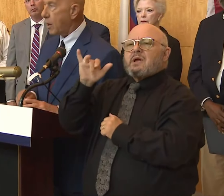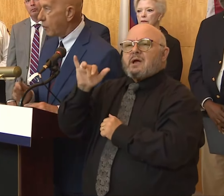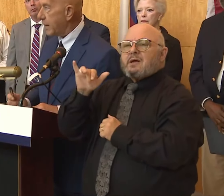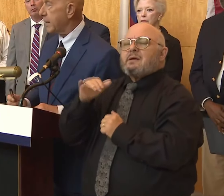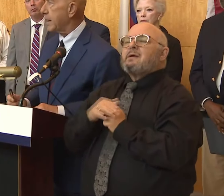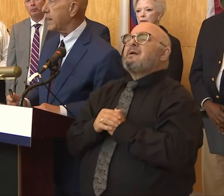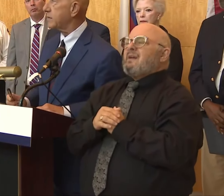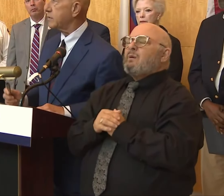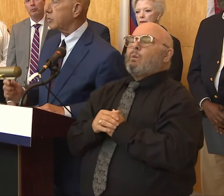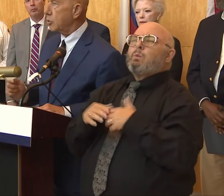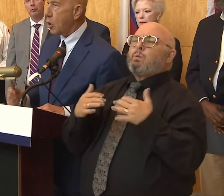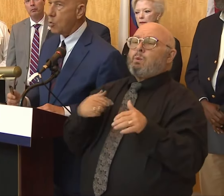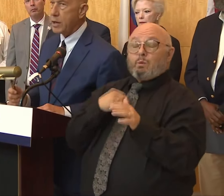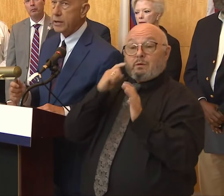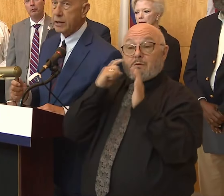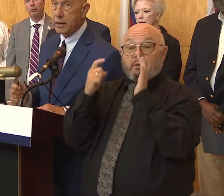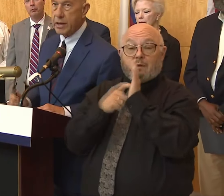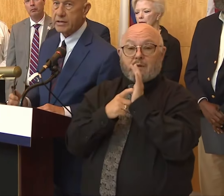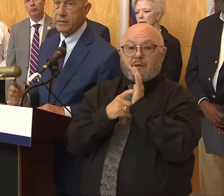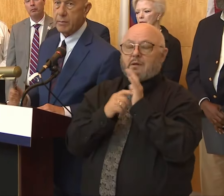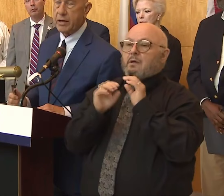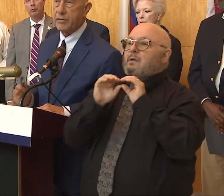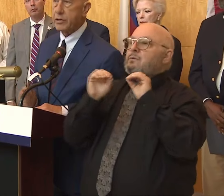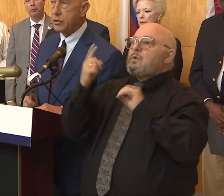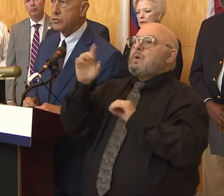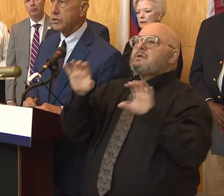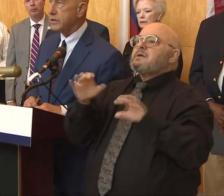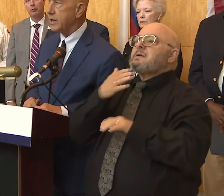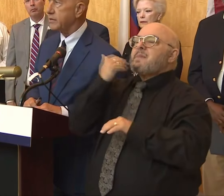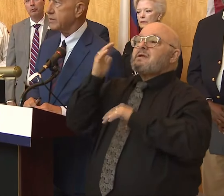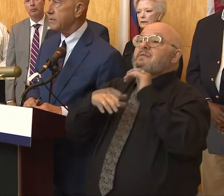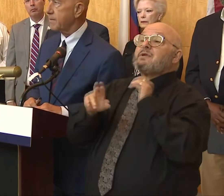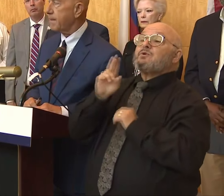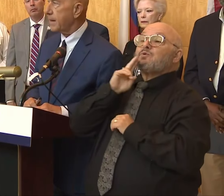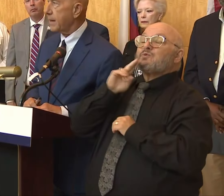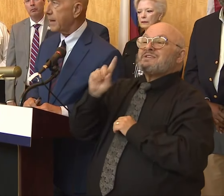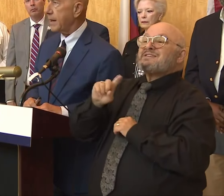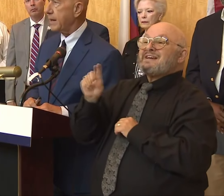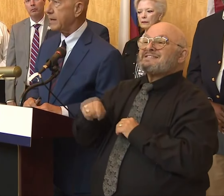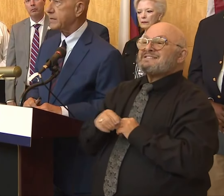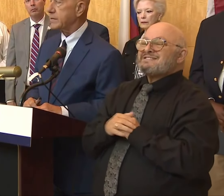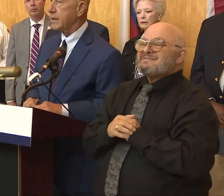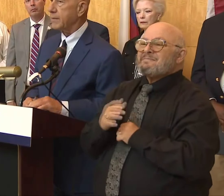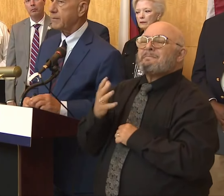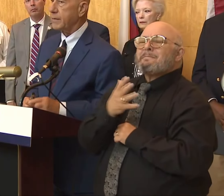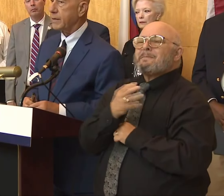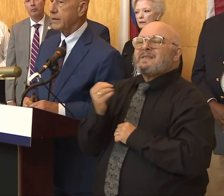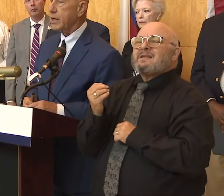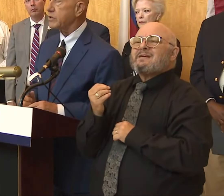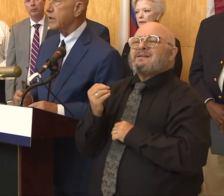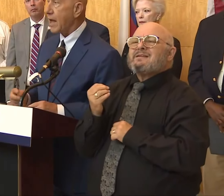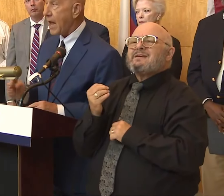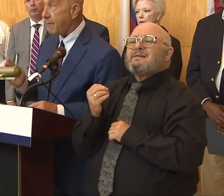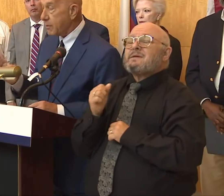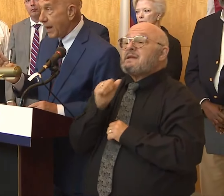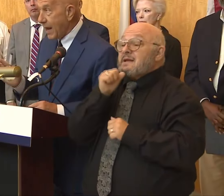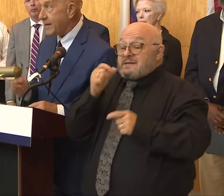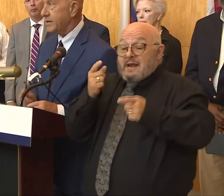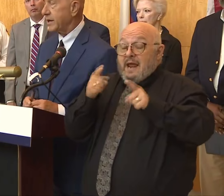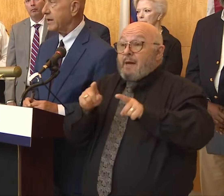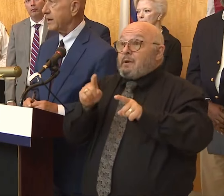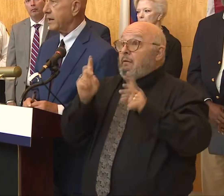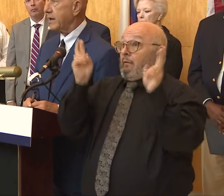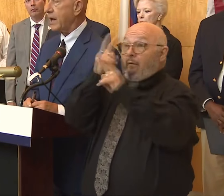we all recognize, no one does it better than Houston, Texas. And it doesn't happen